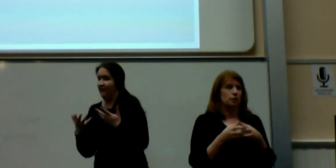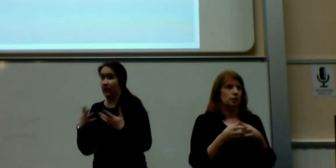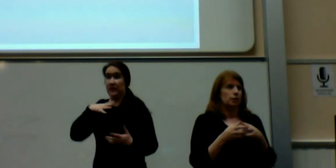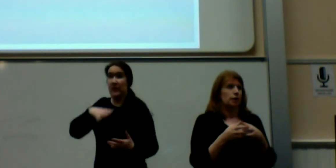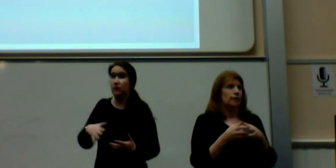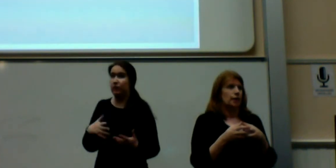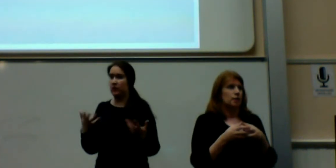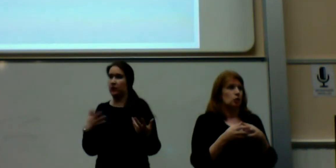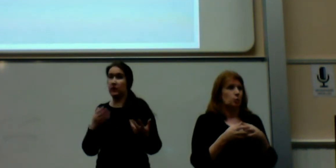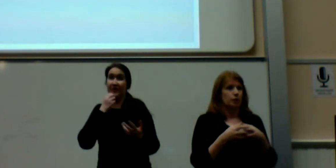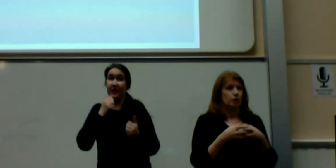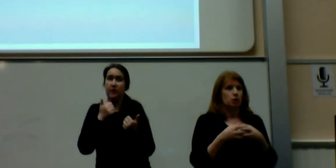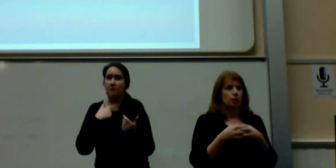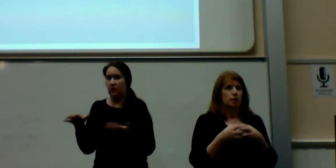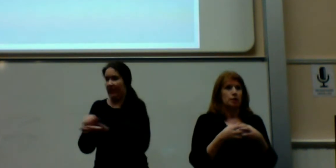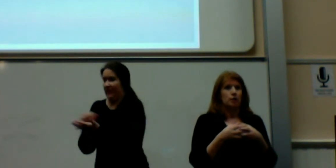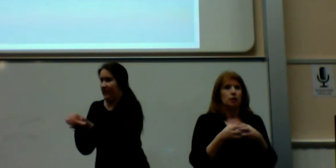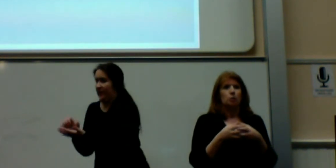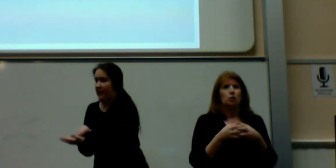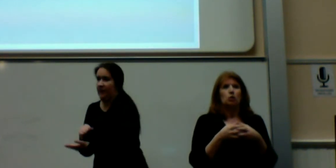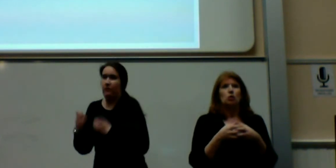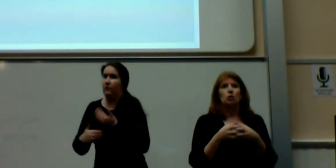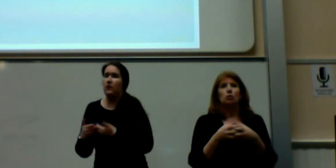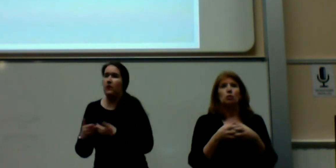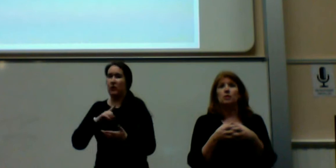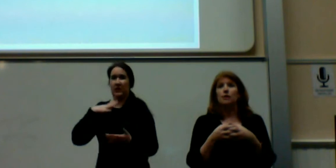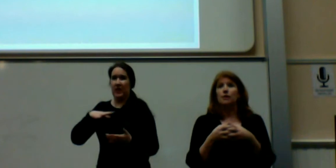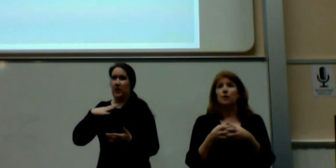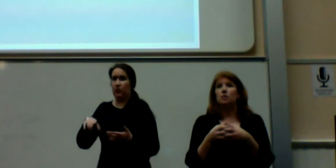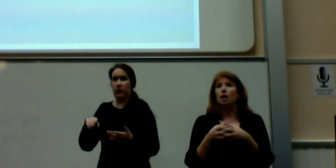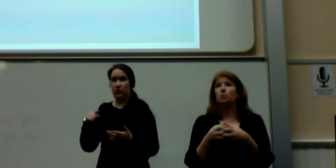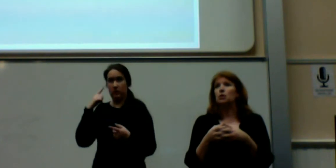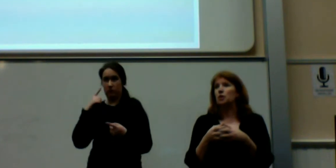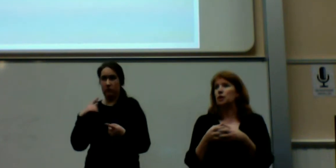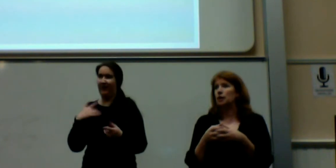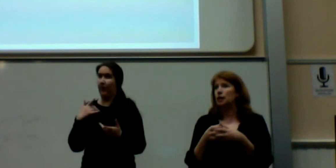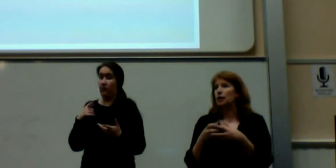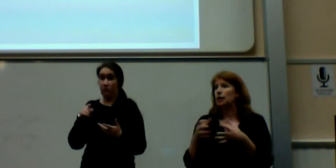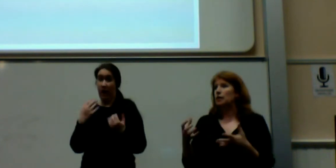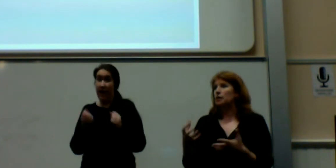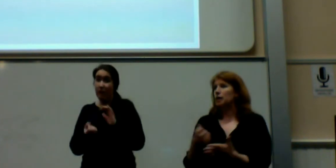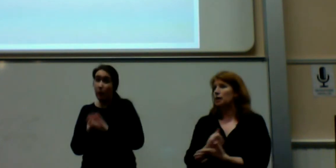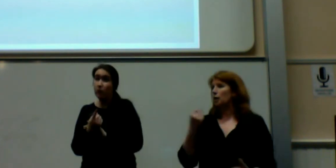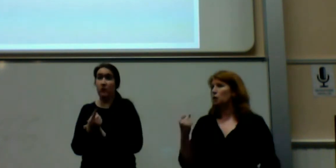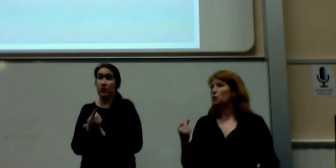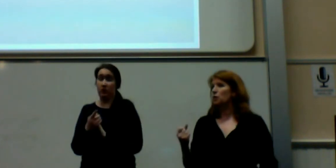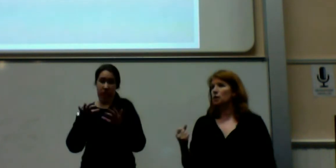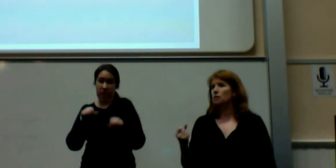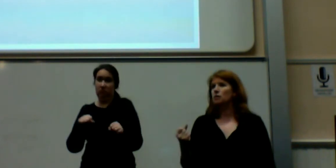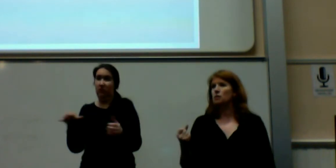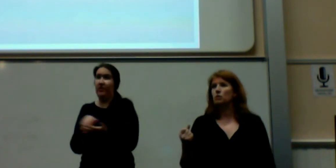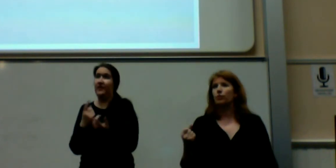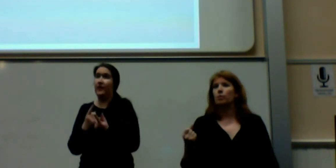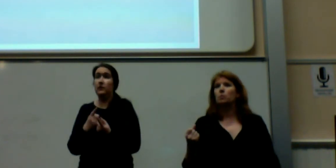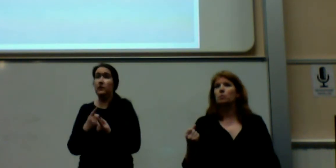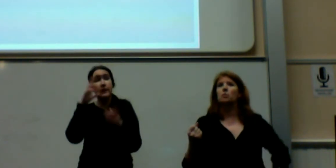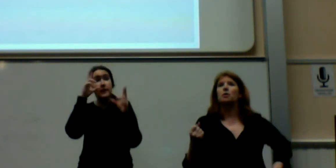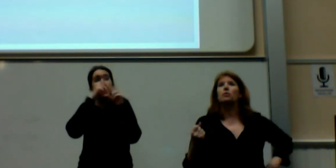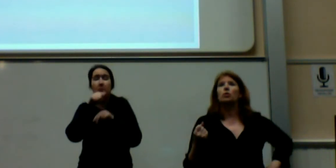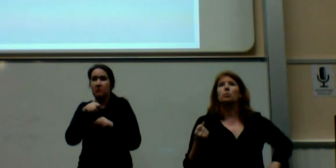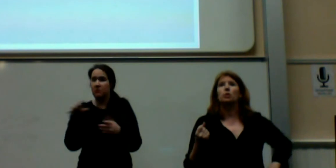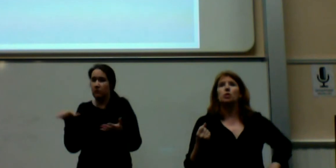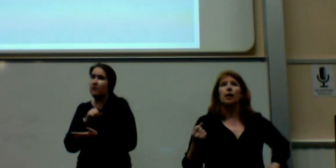desperate, and that desperation leads him to see that there's an opportunity. He takes that opportunity and steals from